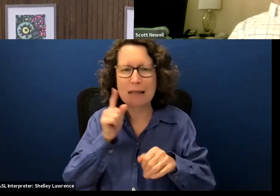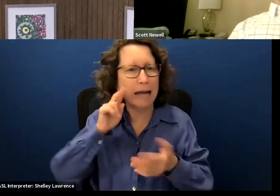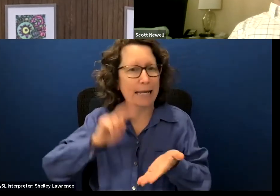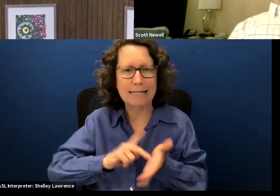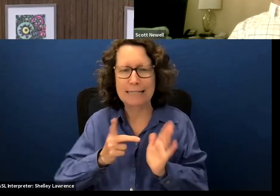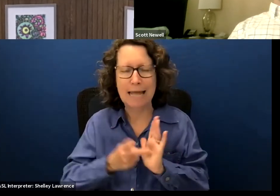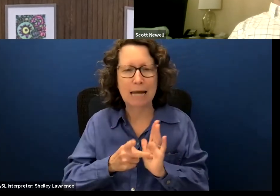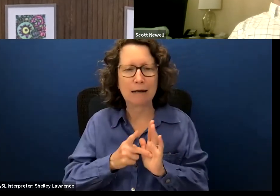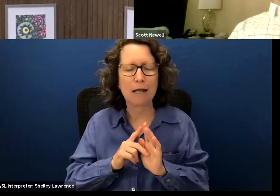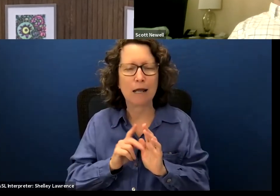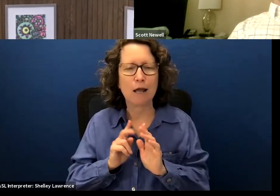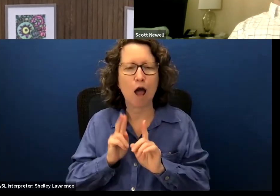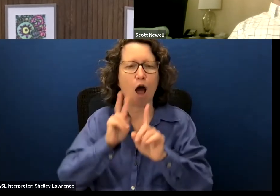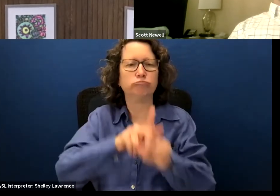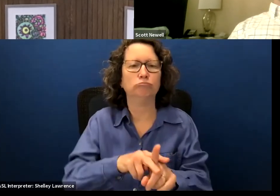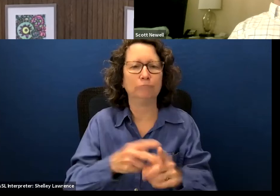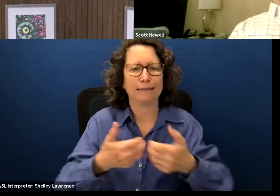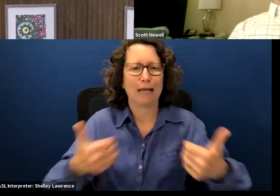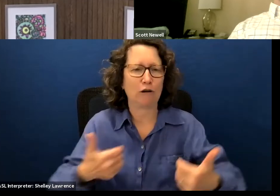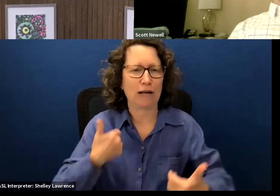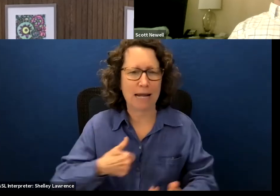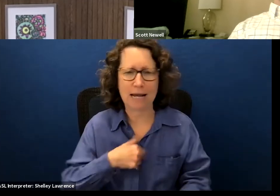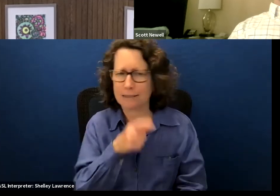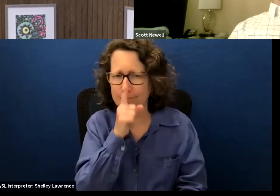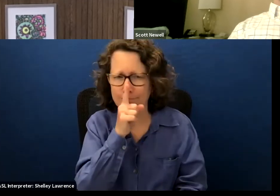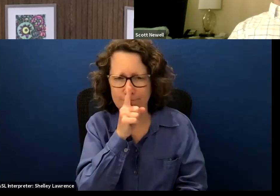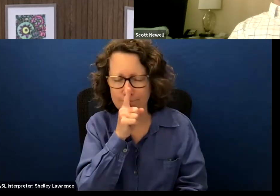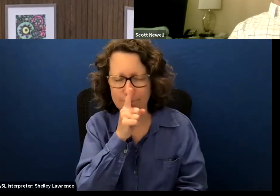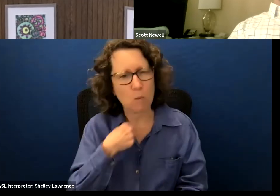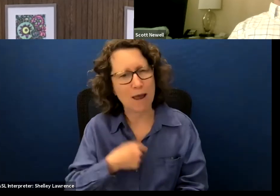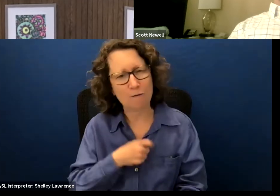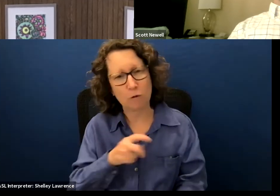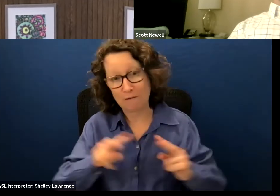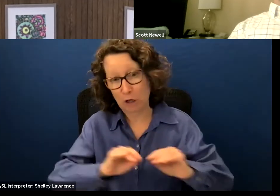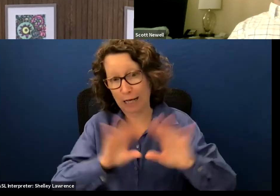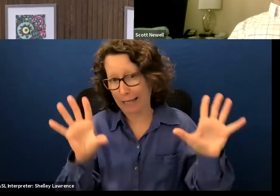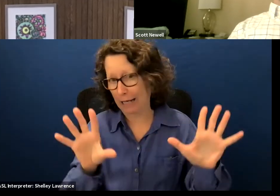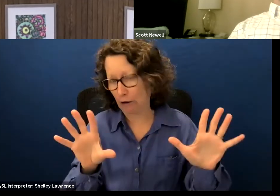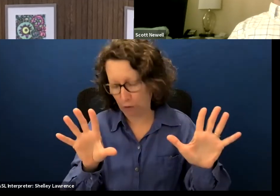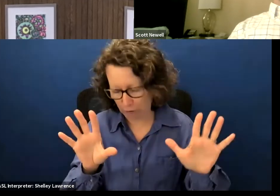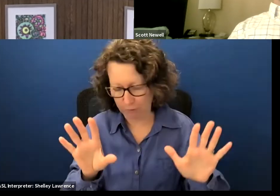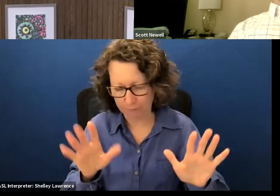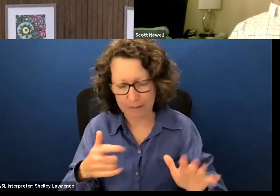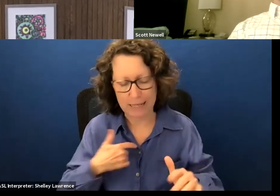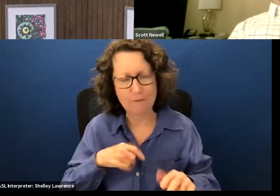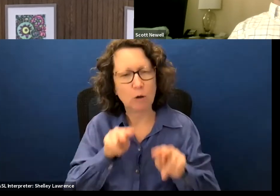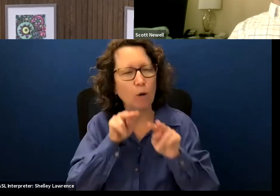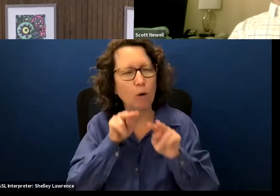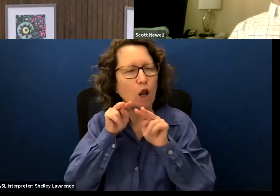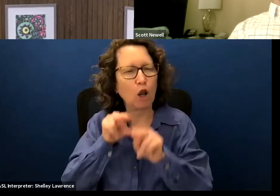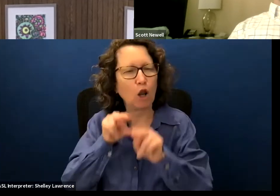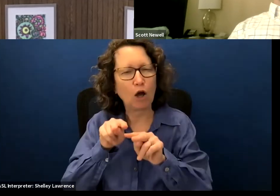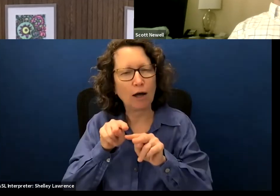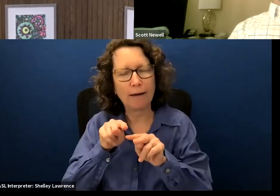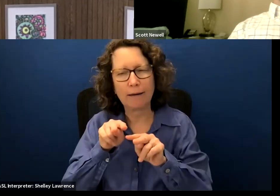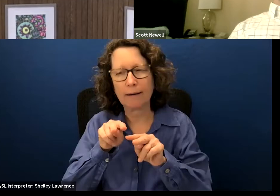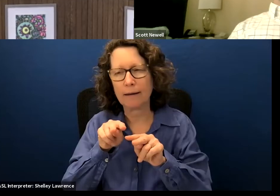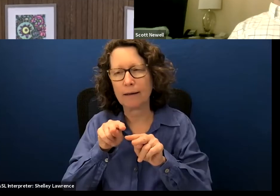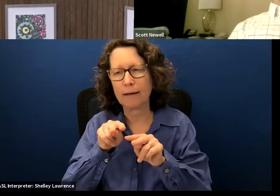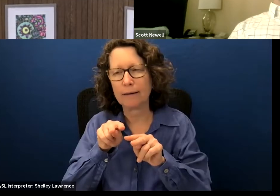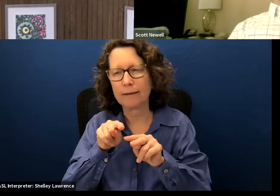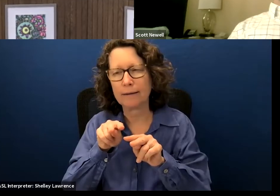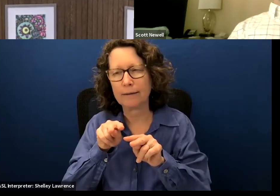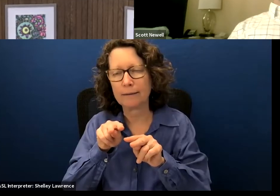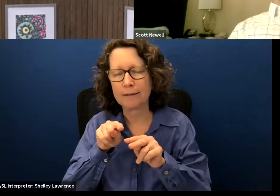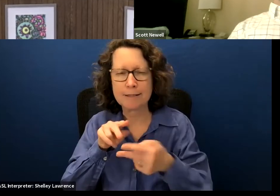unintendedly segregating us in a way. We got to be really clear with that. If you look at, so I've really